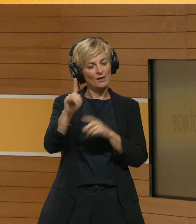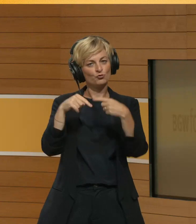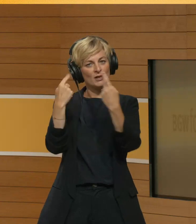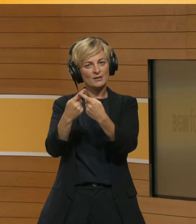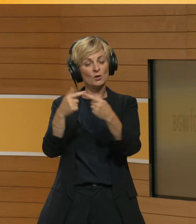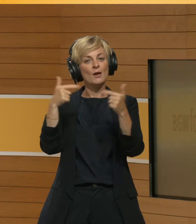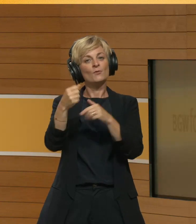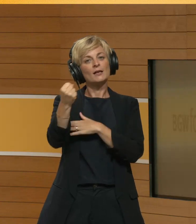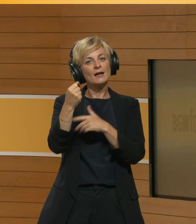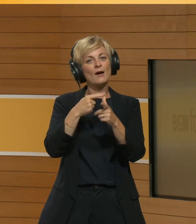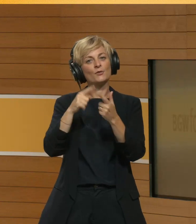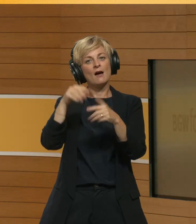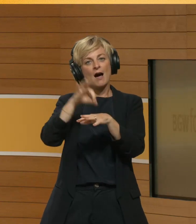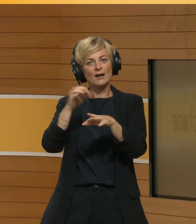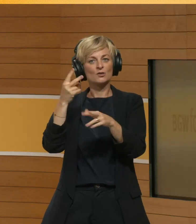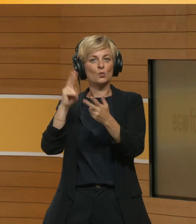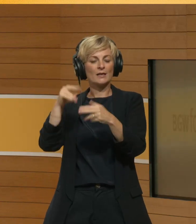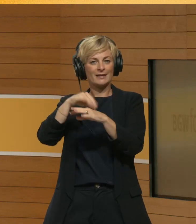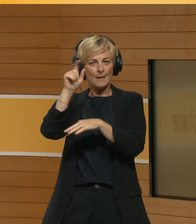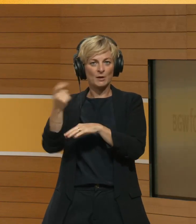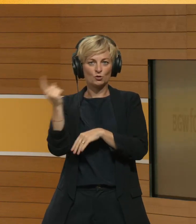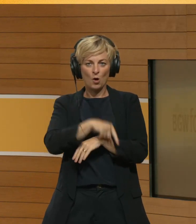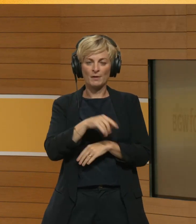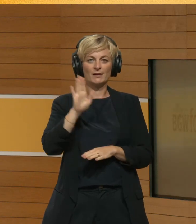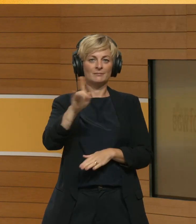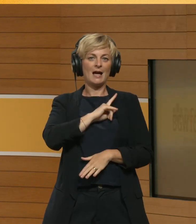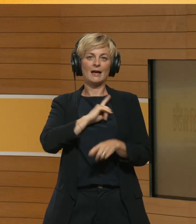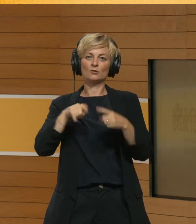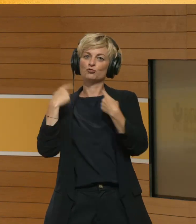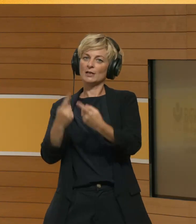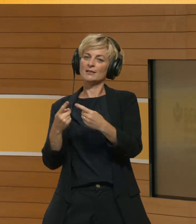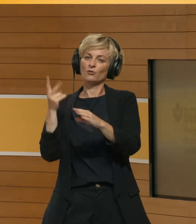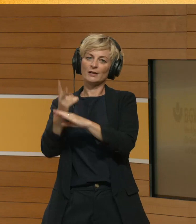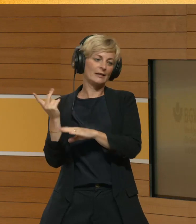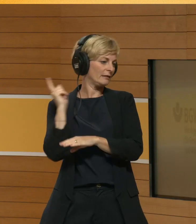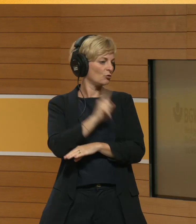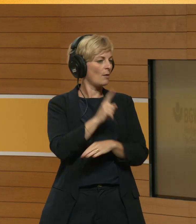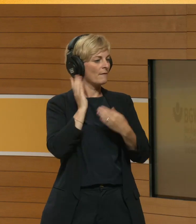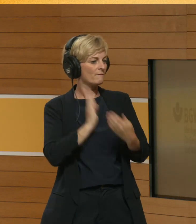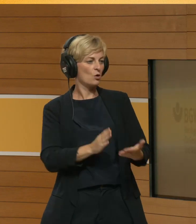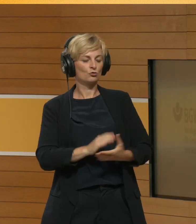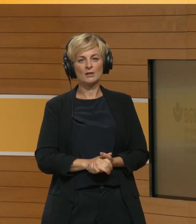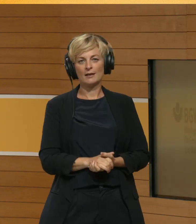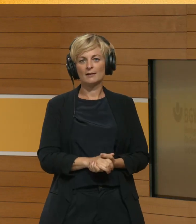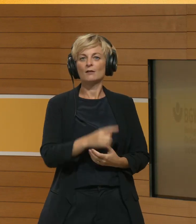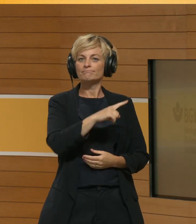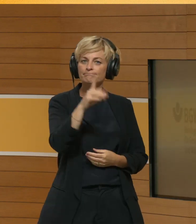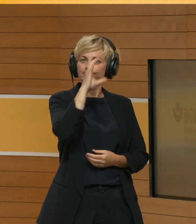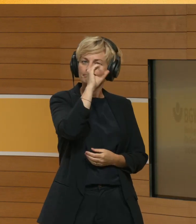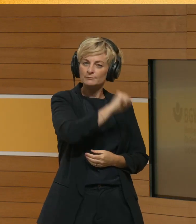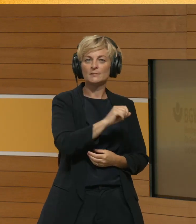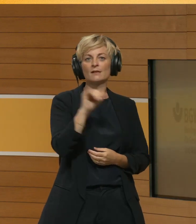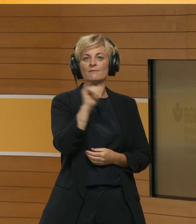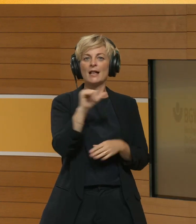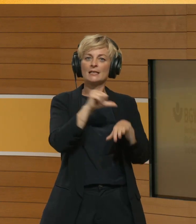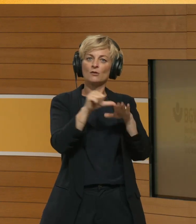their ward, so that everybody in the room knows, okay, we have like those surgical areas, we have the ICU, we have all